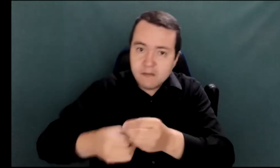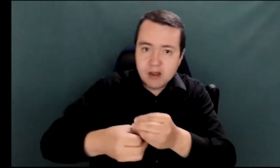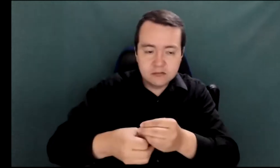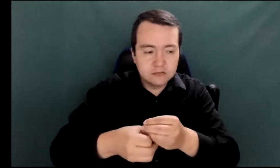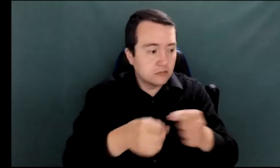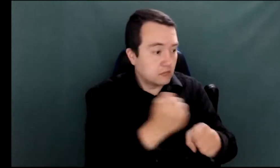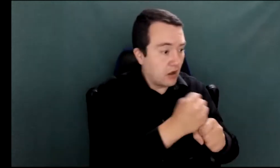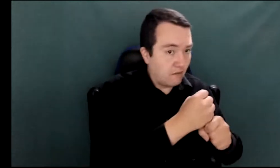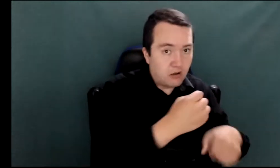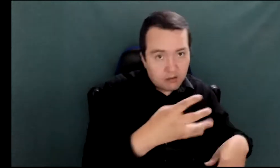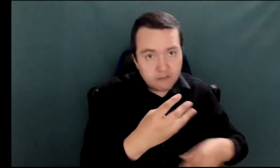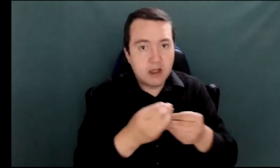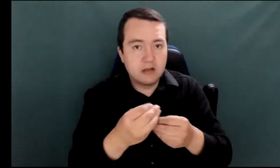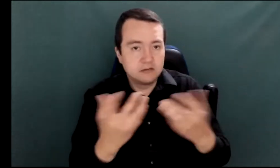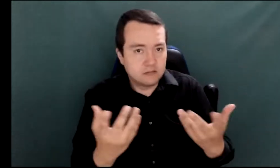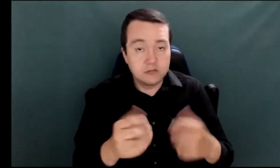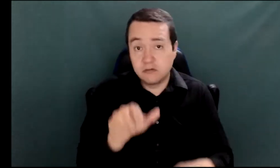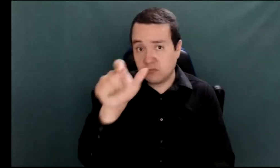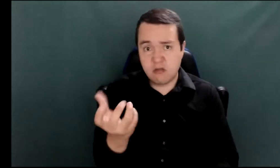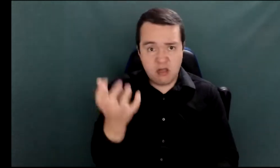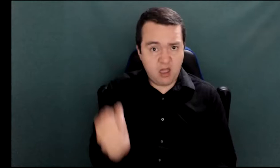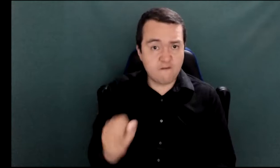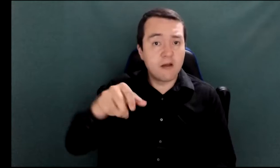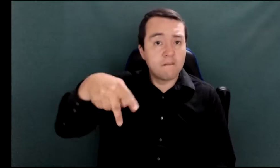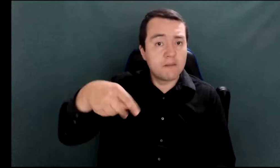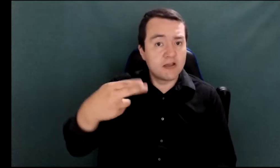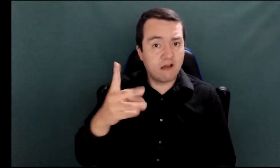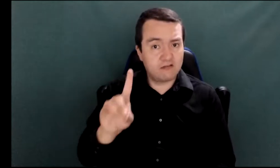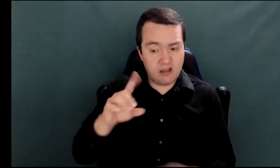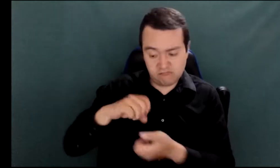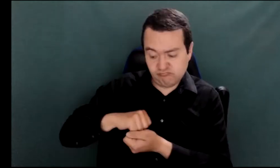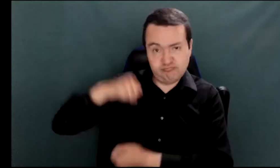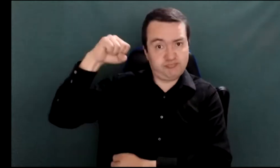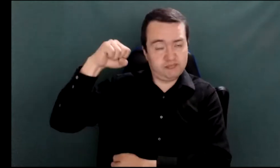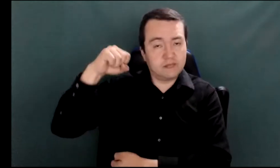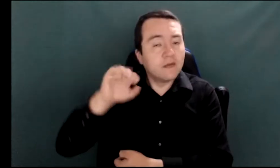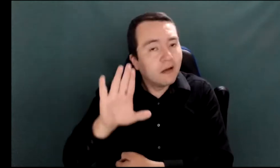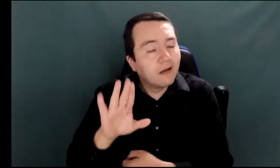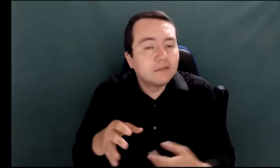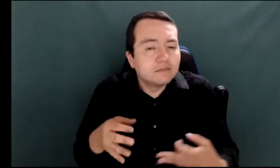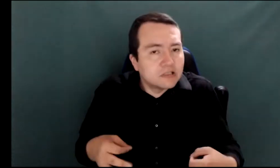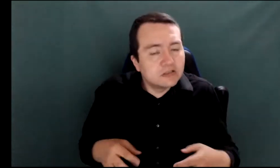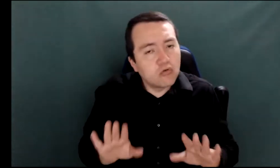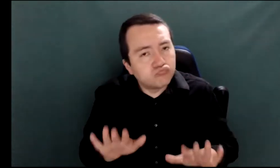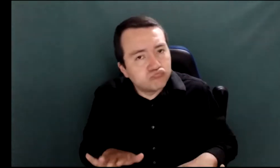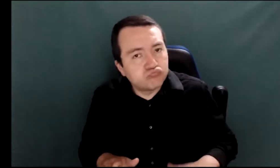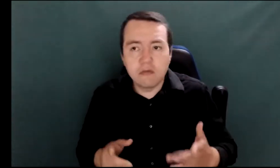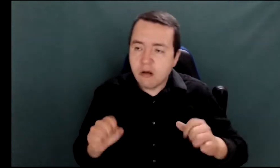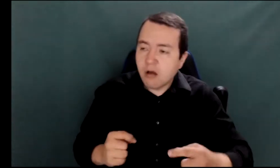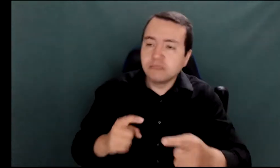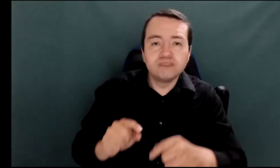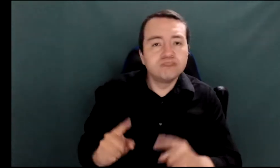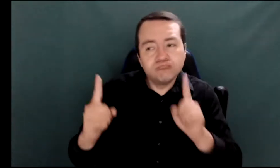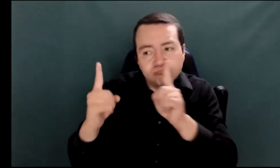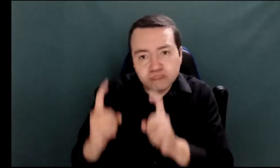another. Now, it can be somebody who has a doctorate in a certain field. This person can